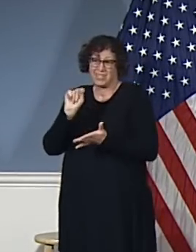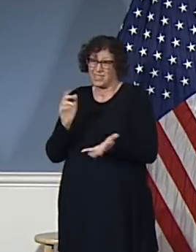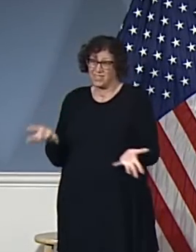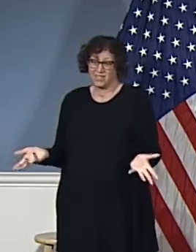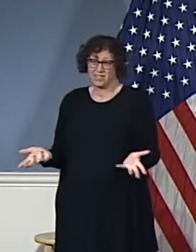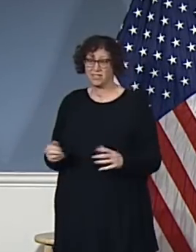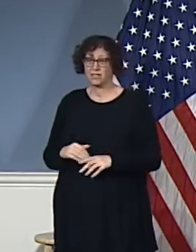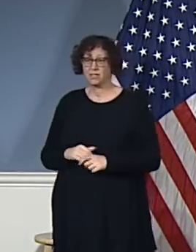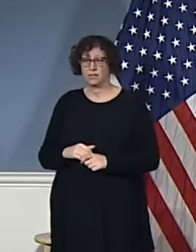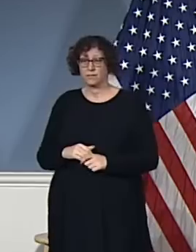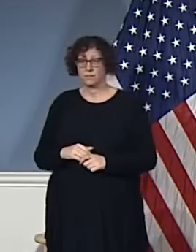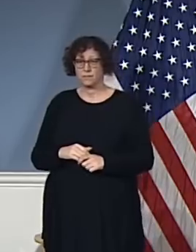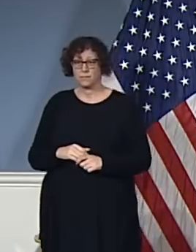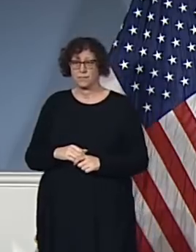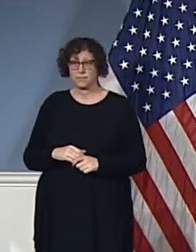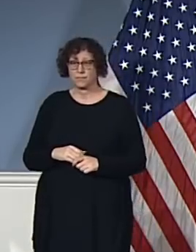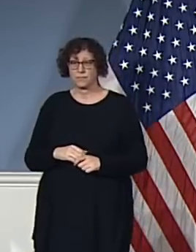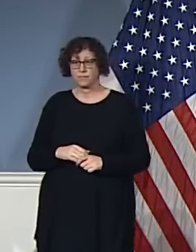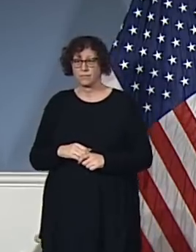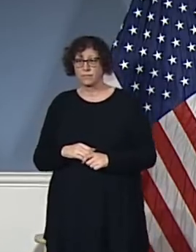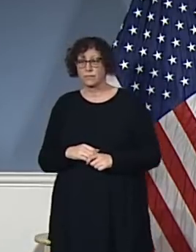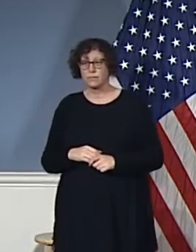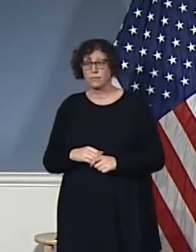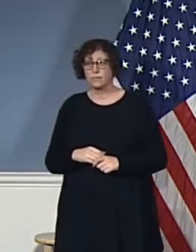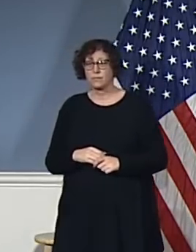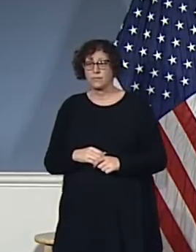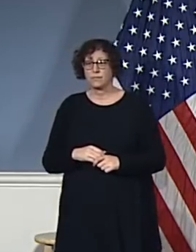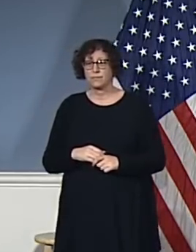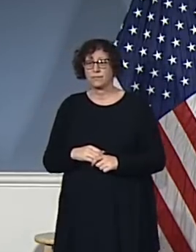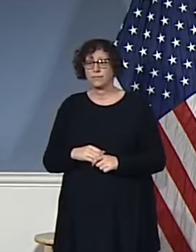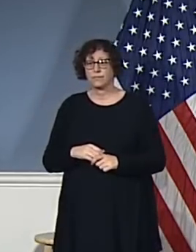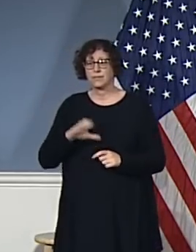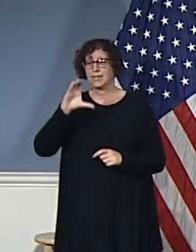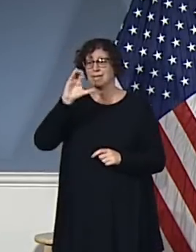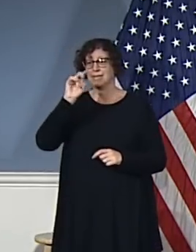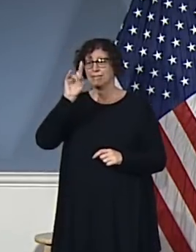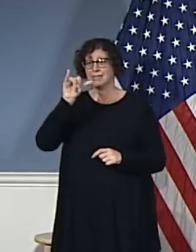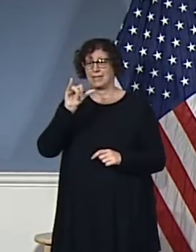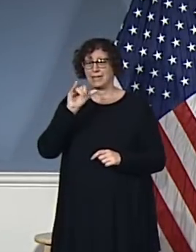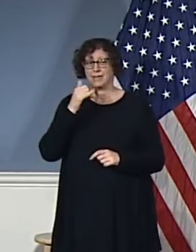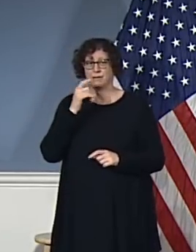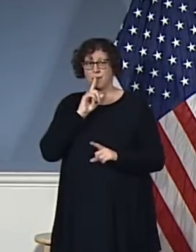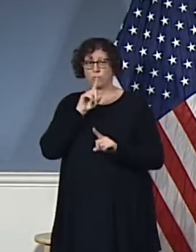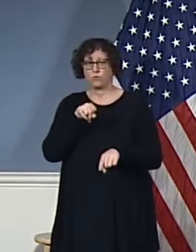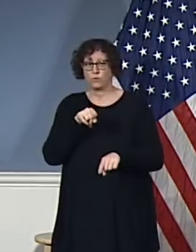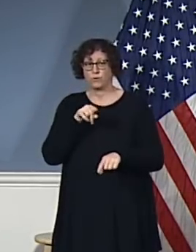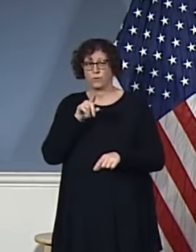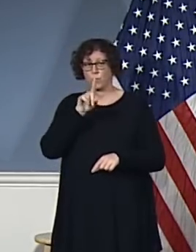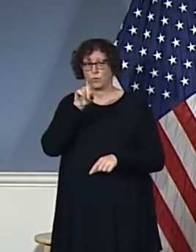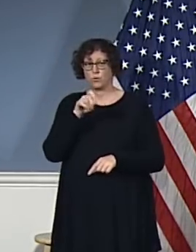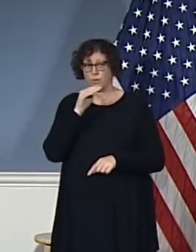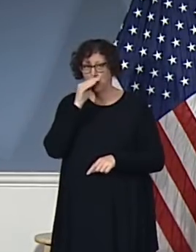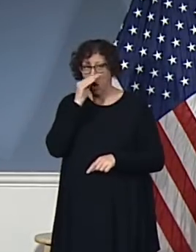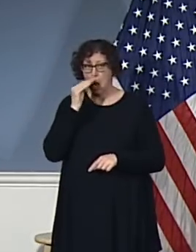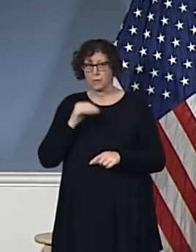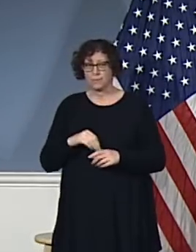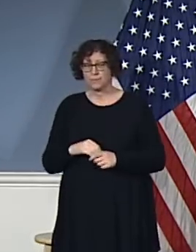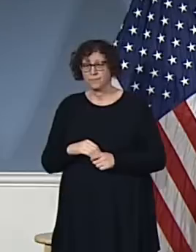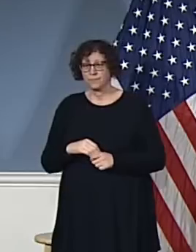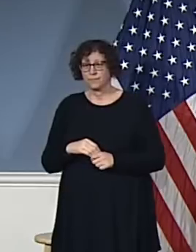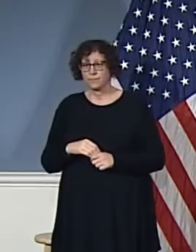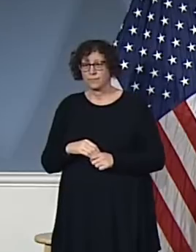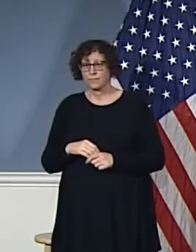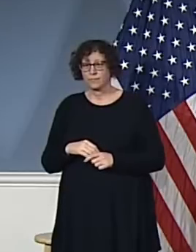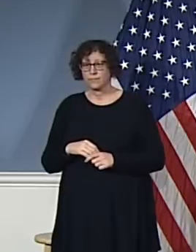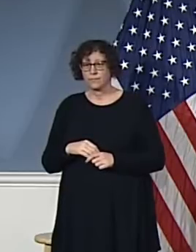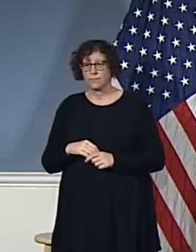Hey, can you guys hear me? Yep. Great. Sydney with Gothamist. So just going back to